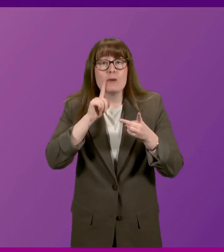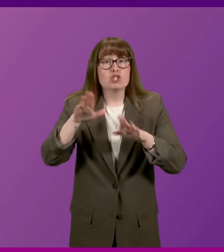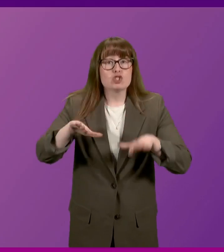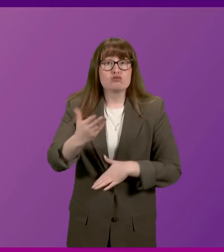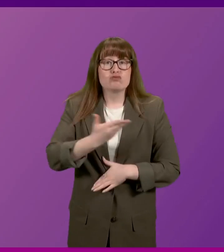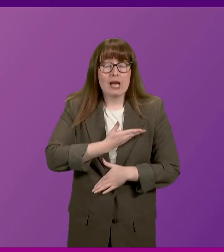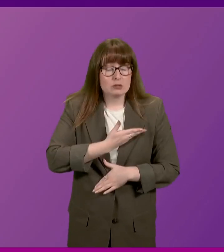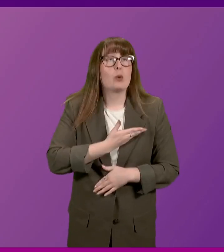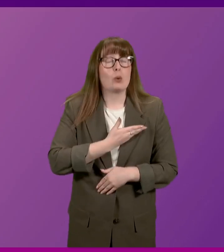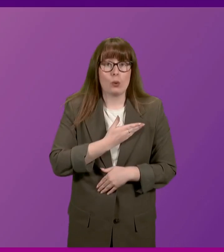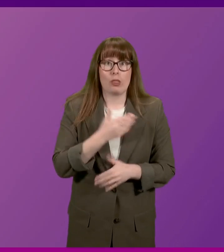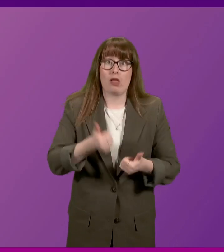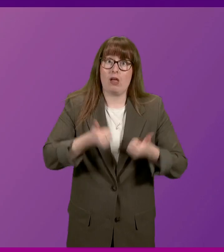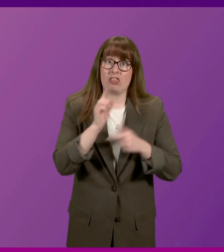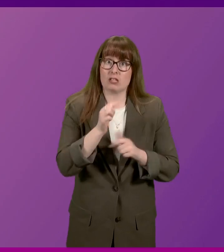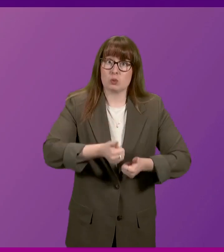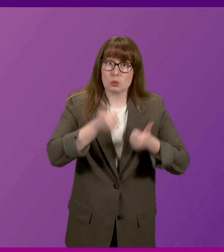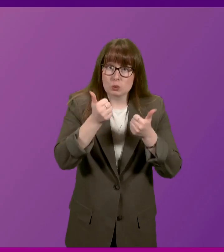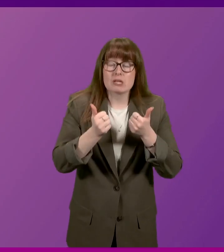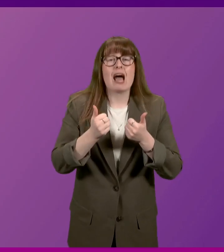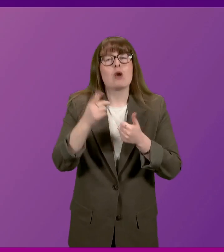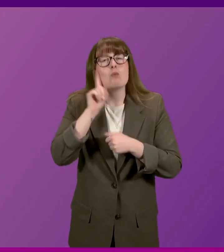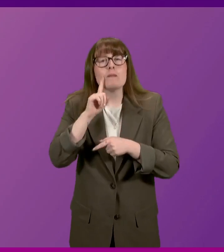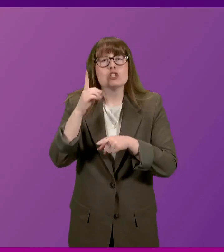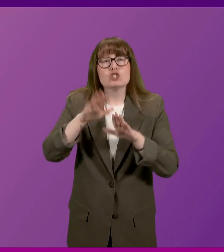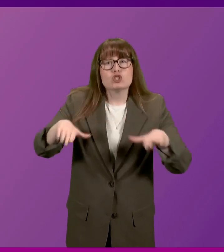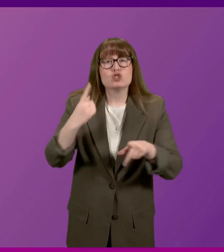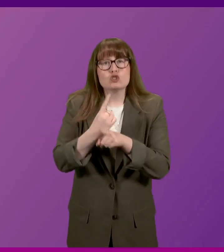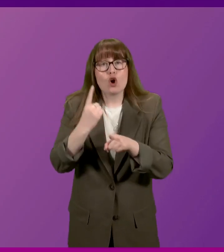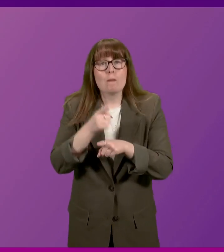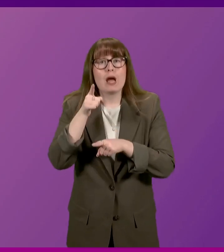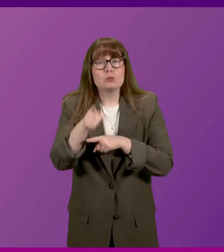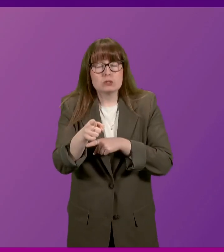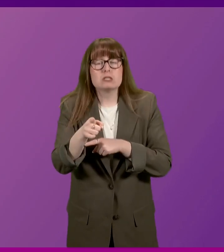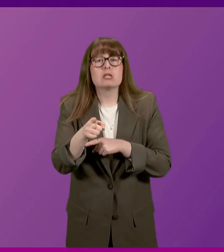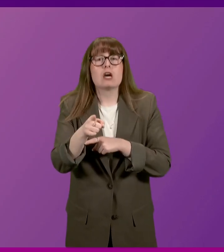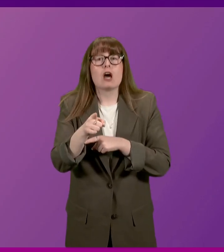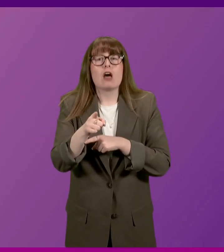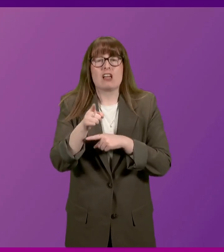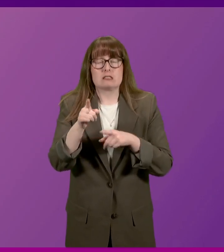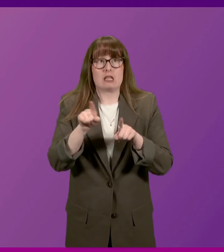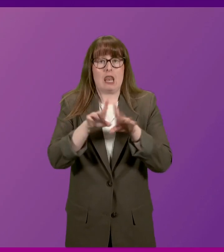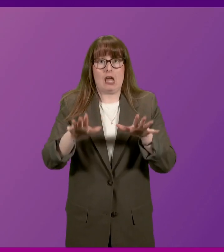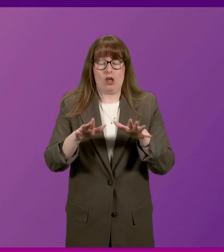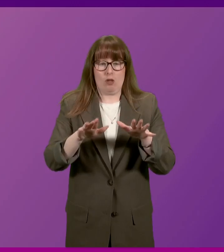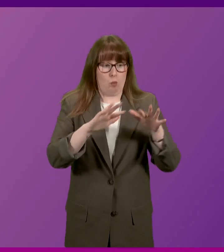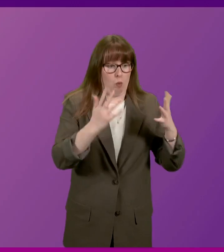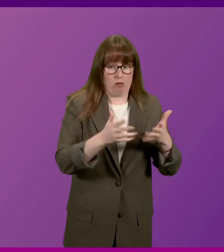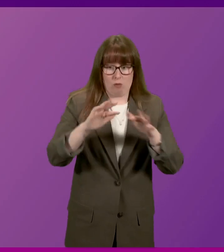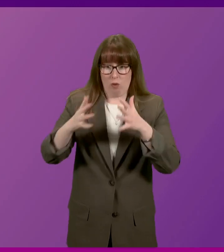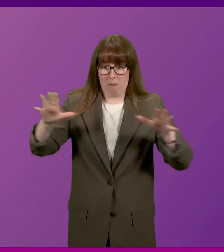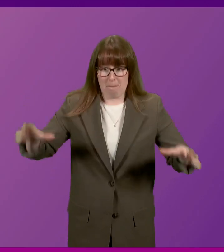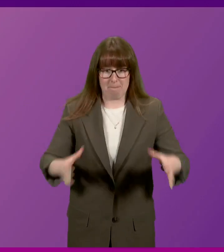really progressive one. And women and children have talked about the planets colliding really in terms of criminal,